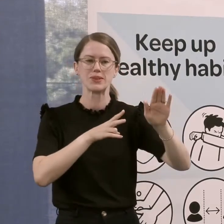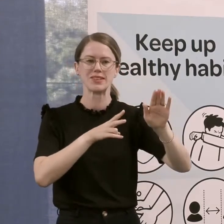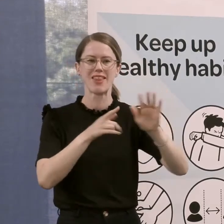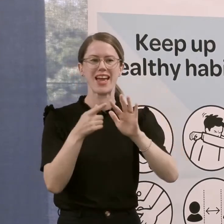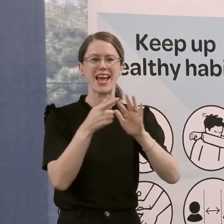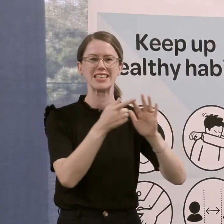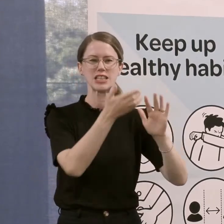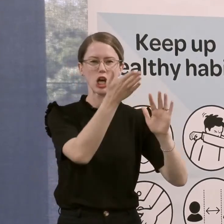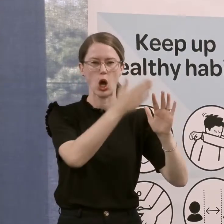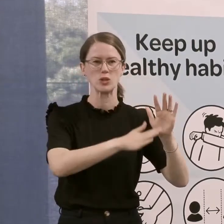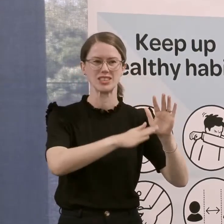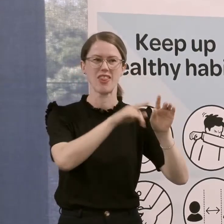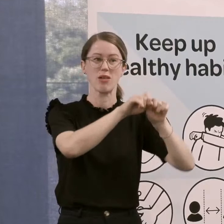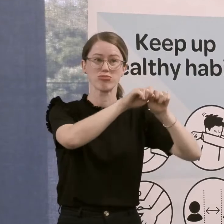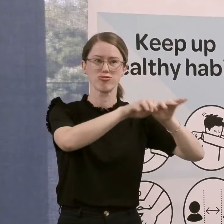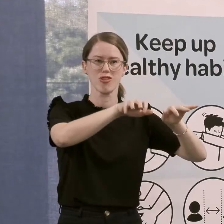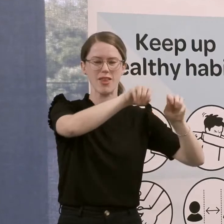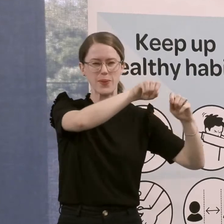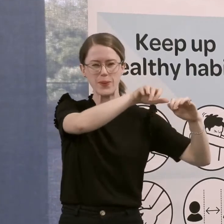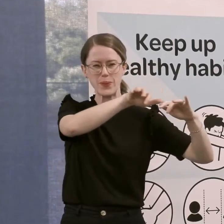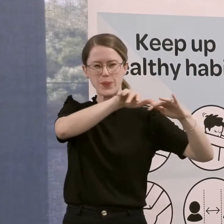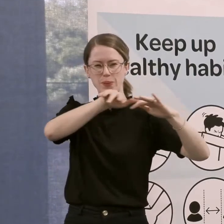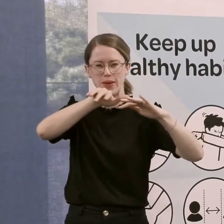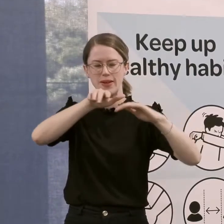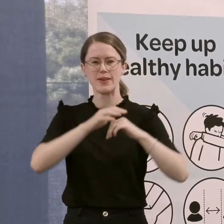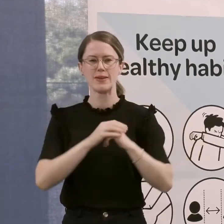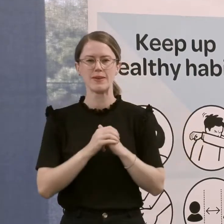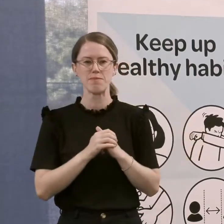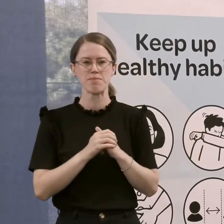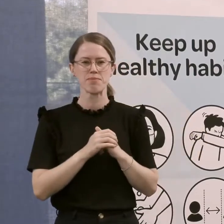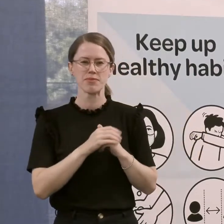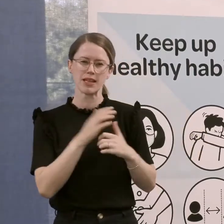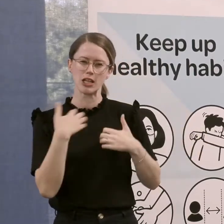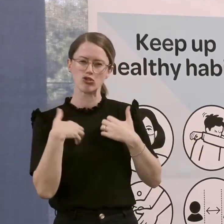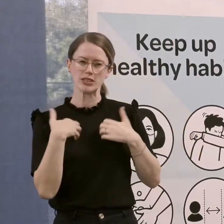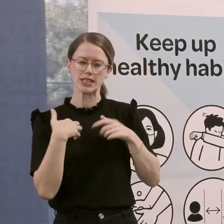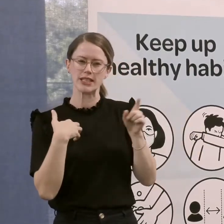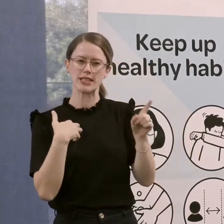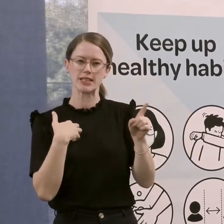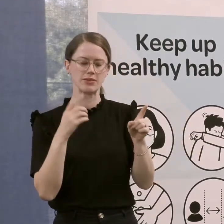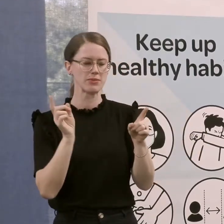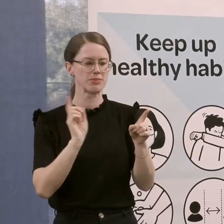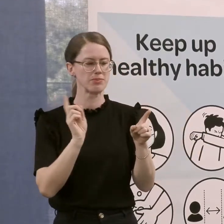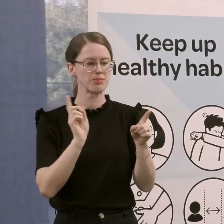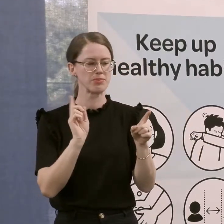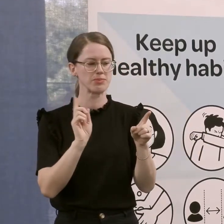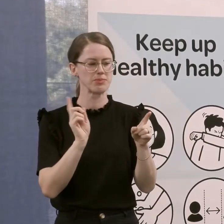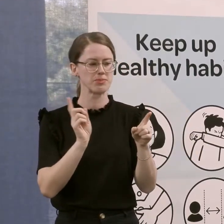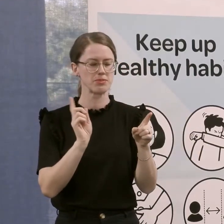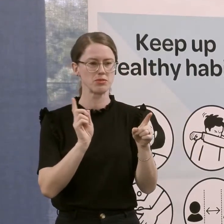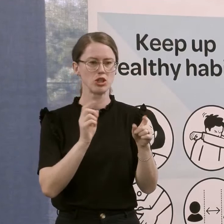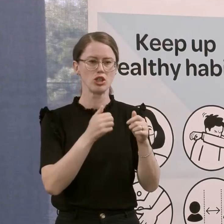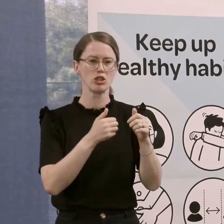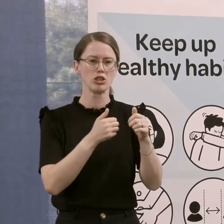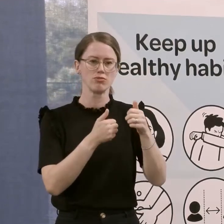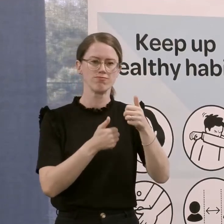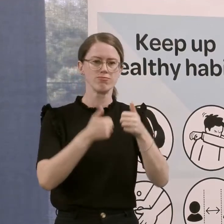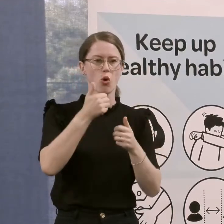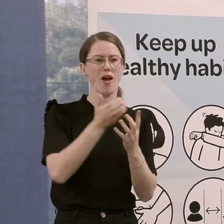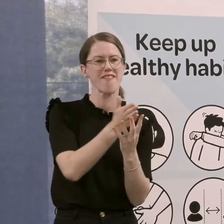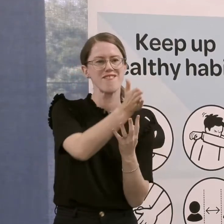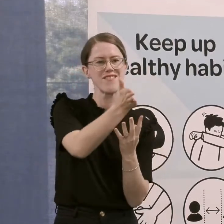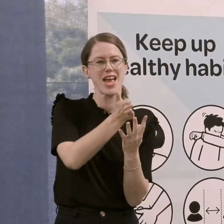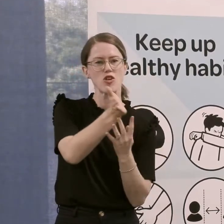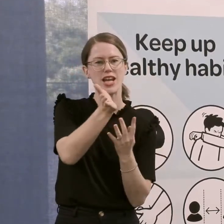Coast, as have all their outbreaks, and moving across the country. And of particular interest is that the predominant, or the variant that is